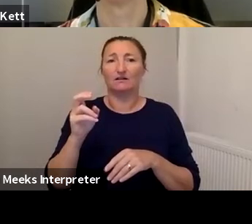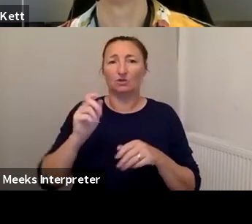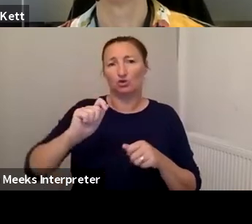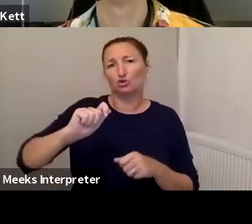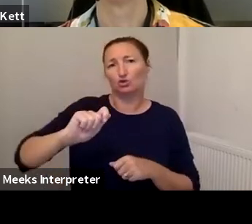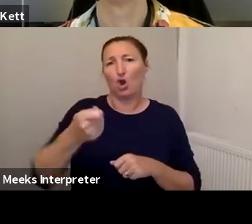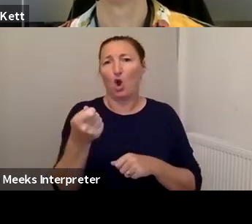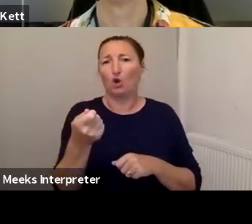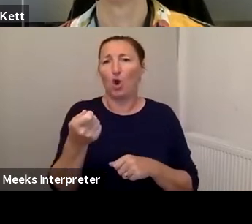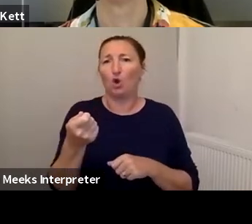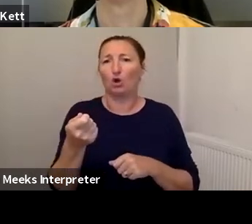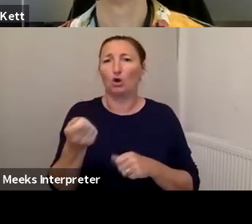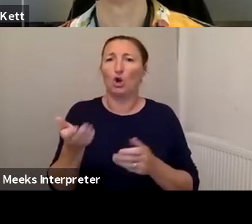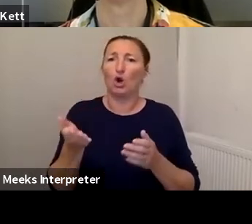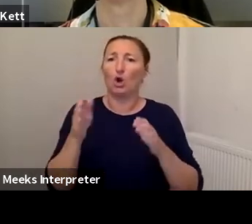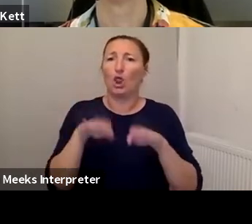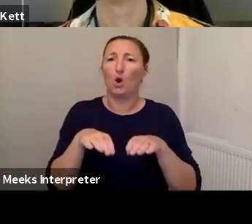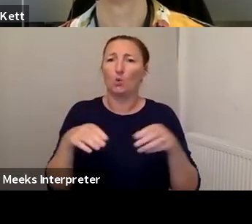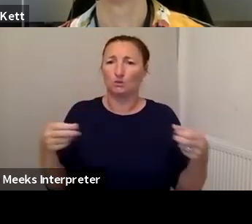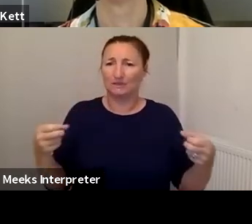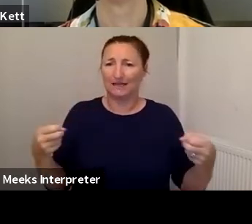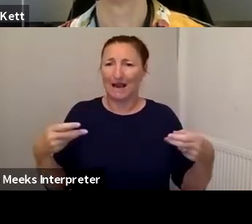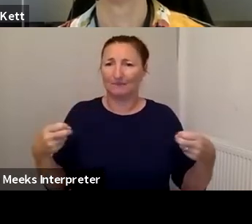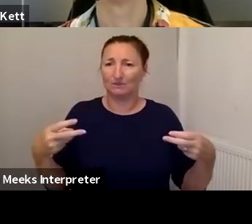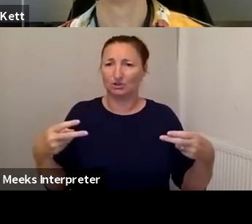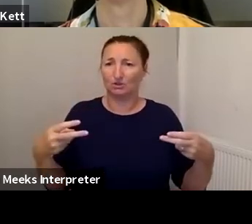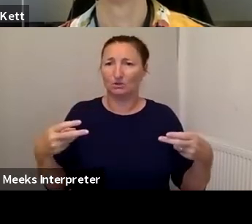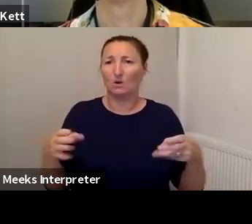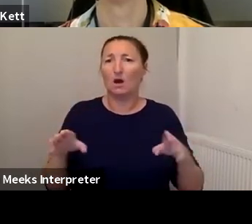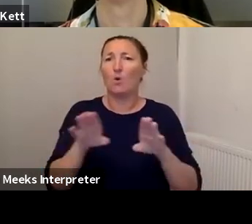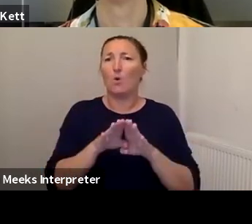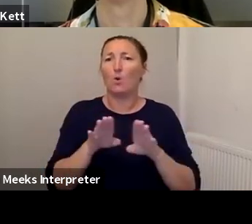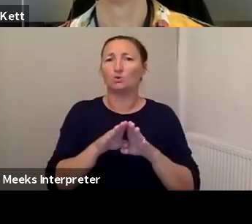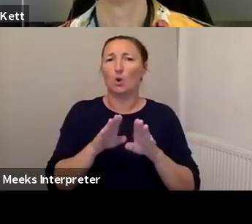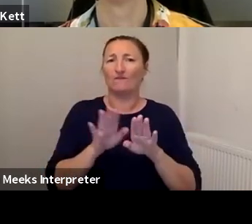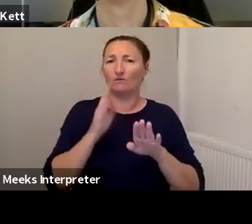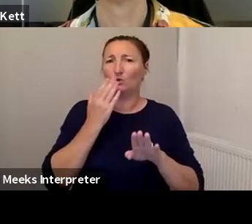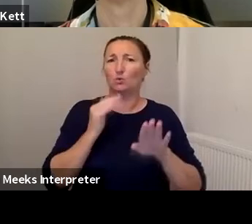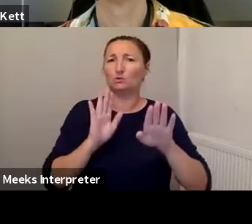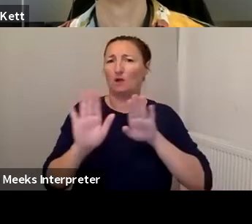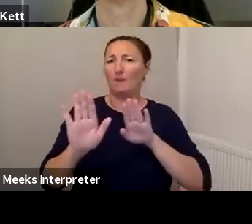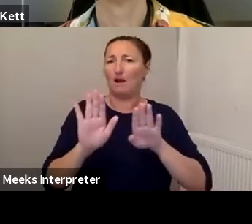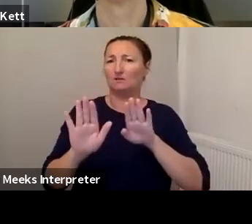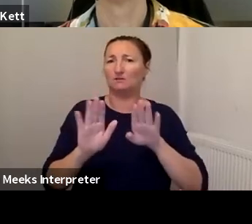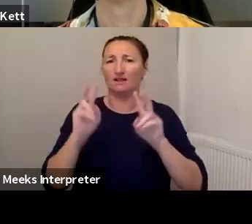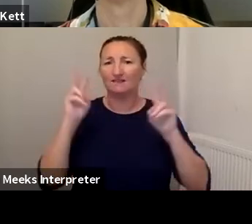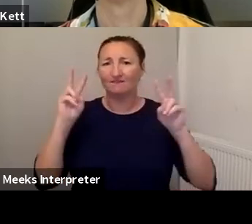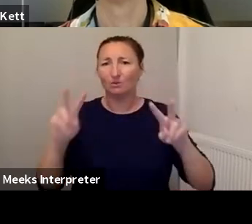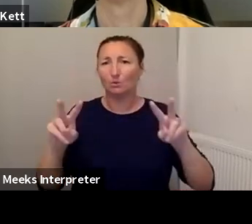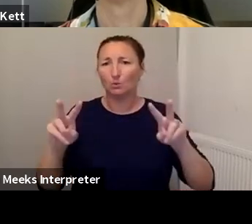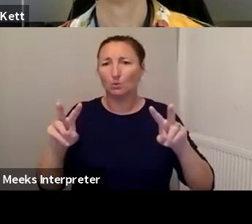and you can see the also the side by side also. You can give your questions in the